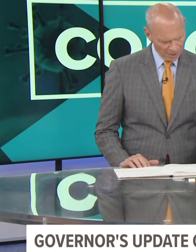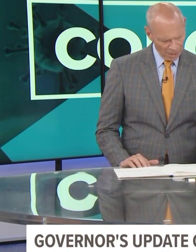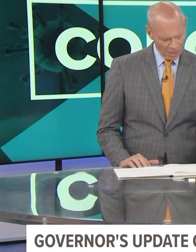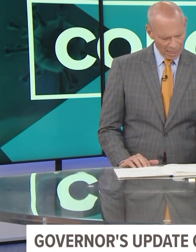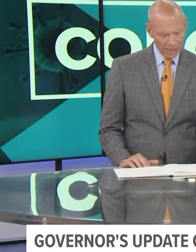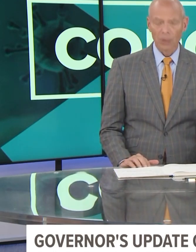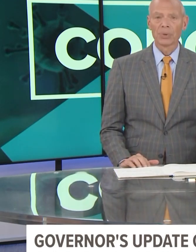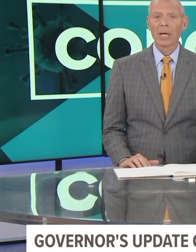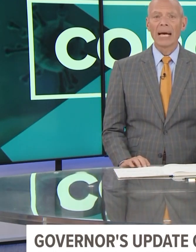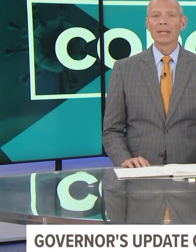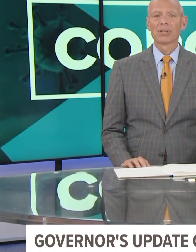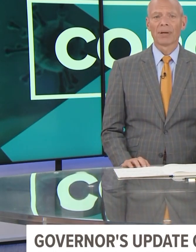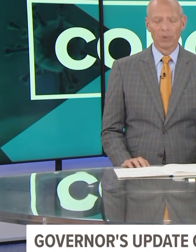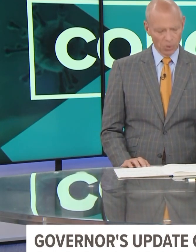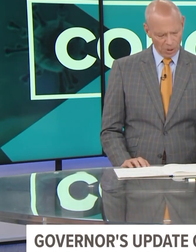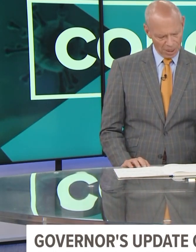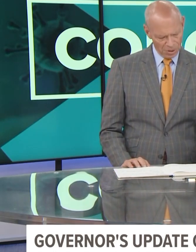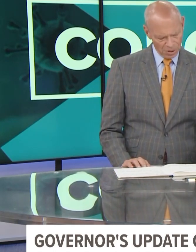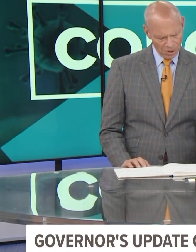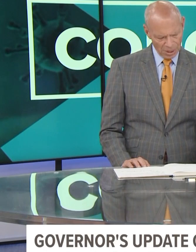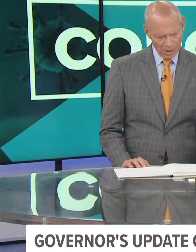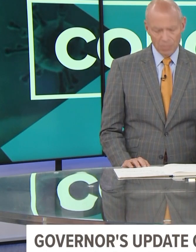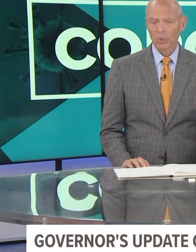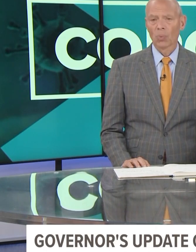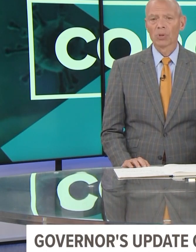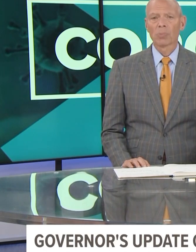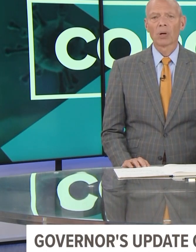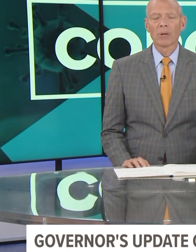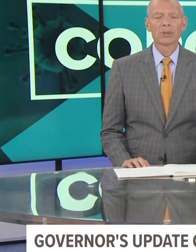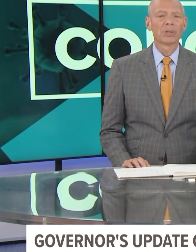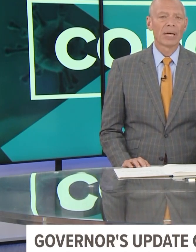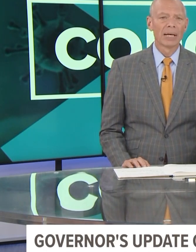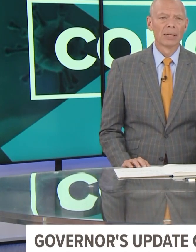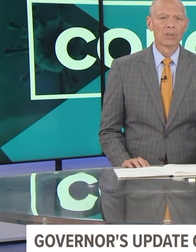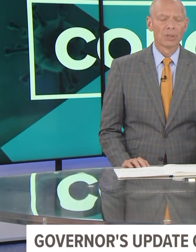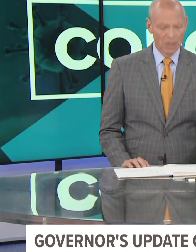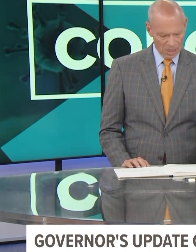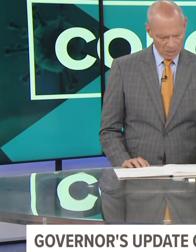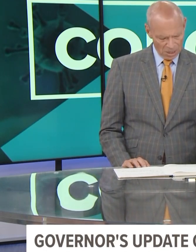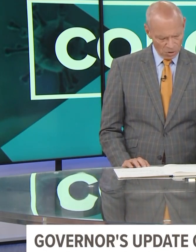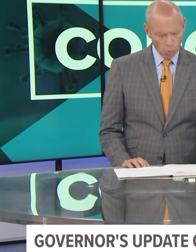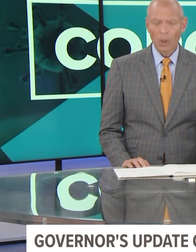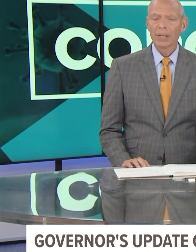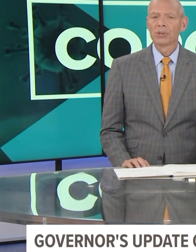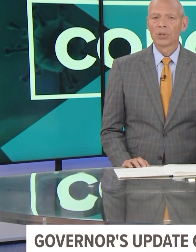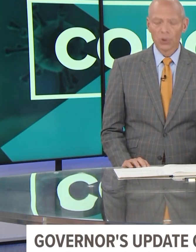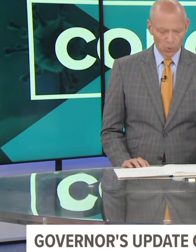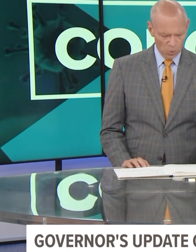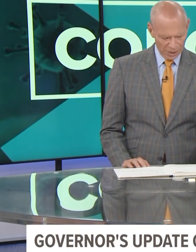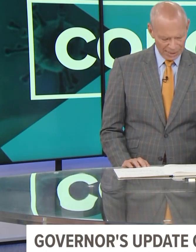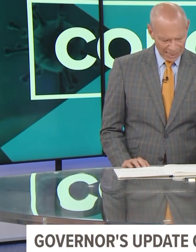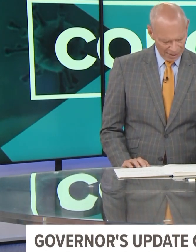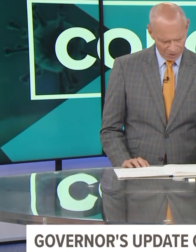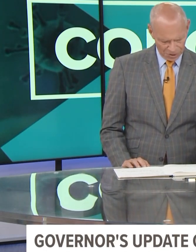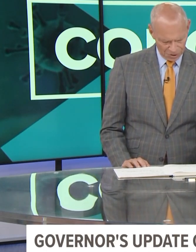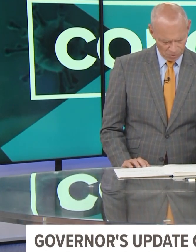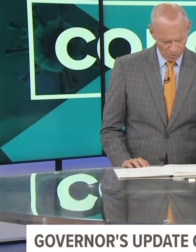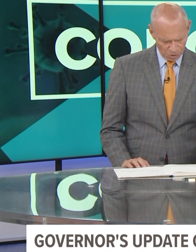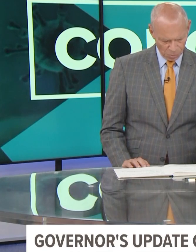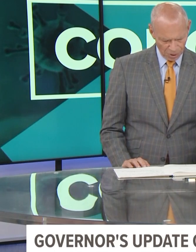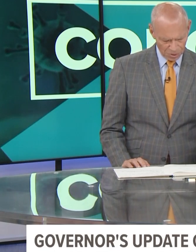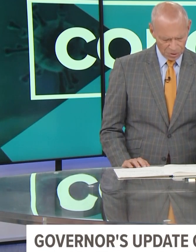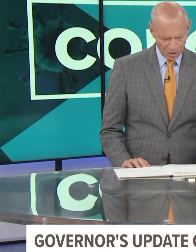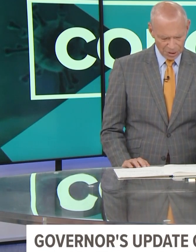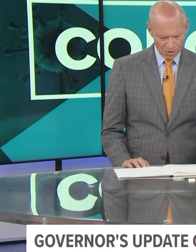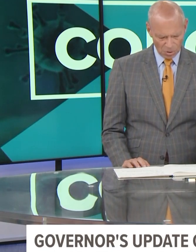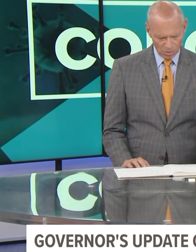today. 887 new cases, but the worst part about today is 22 deaths,